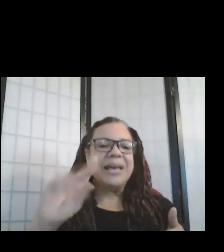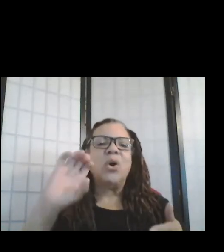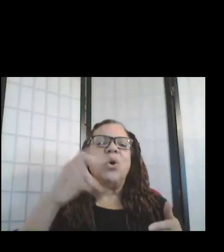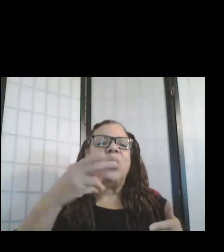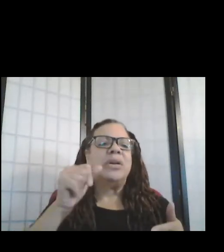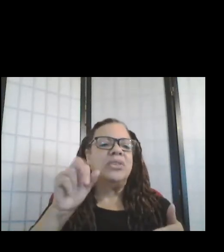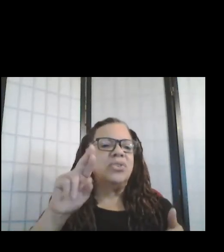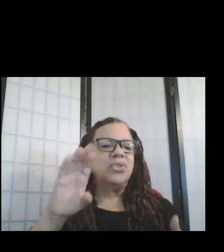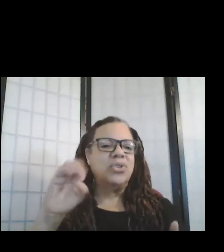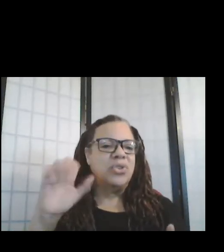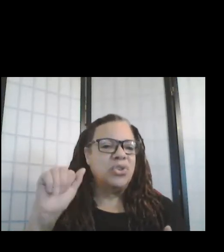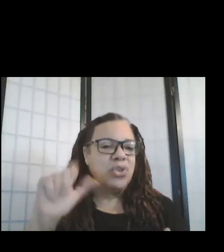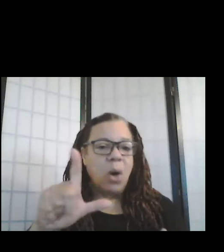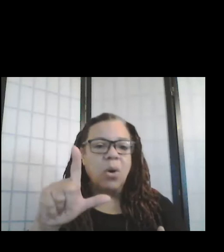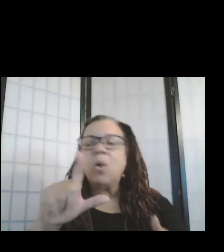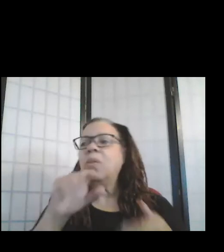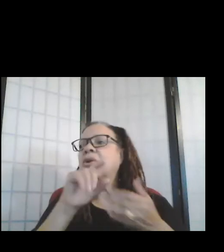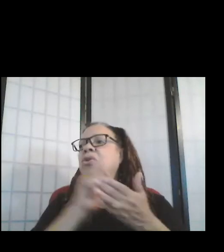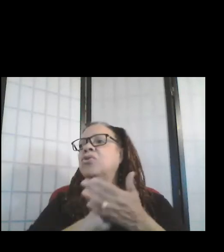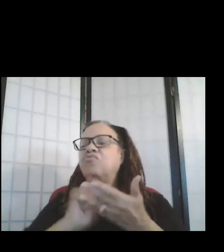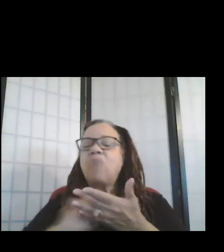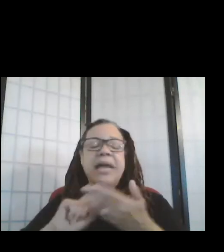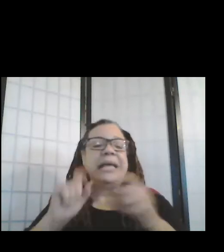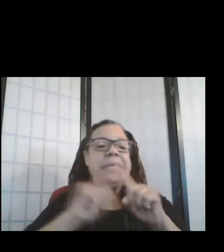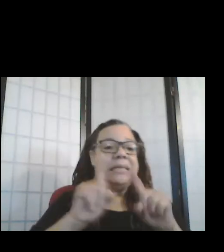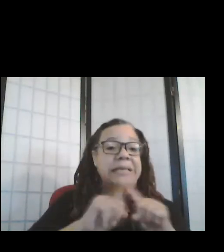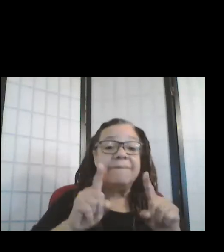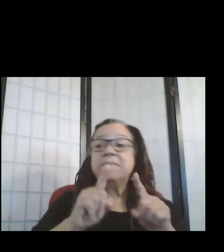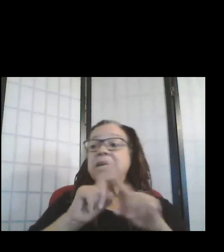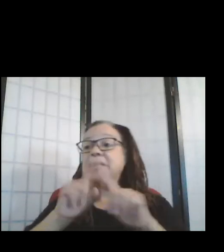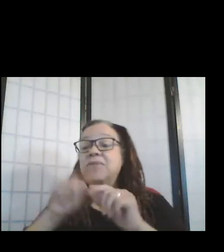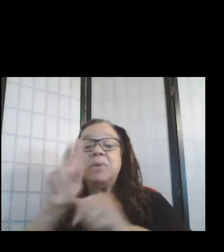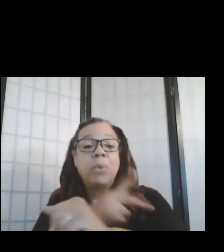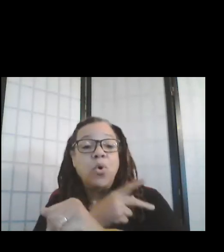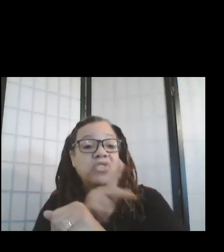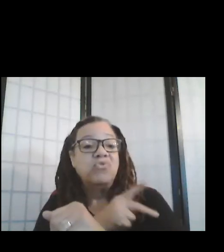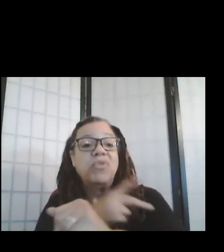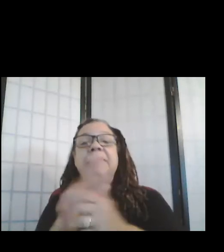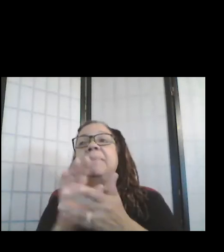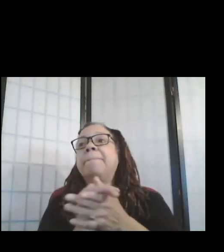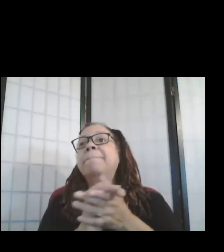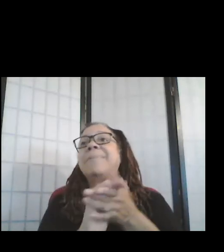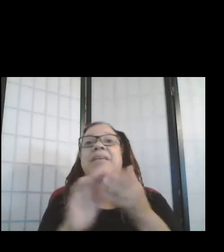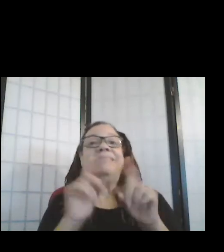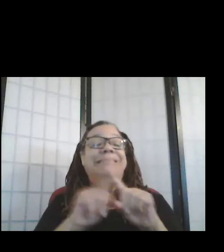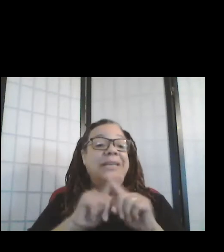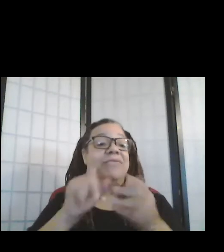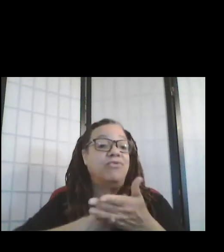in different forms, you know, trying the different poetry forms, trying the different writing forms